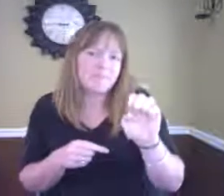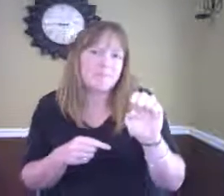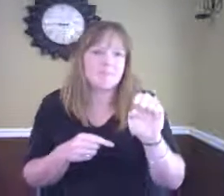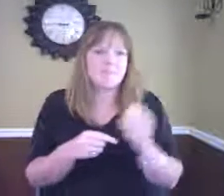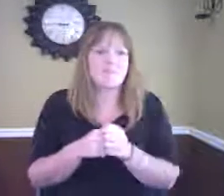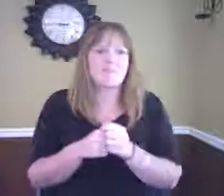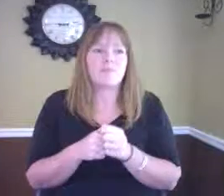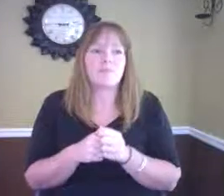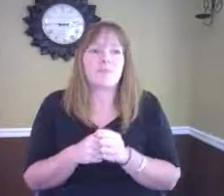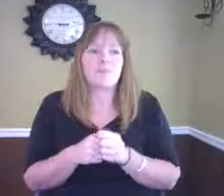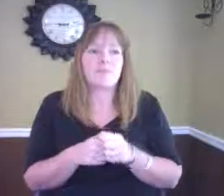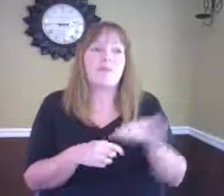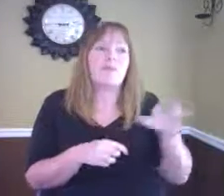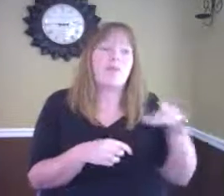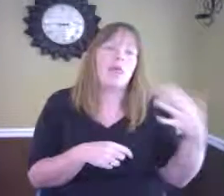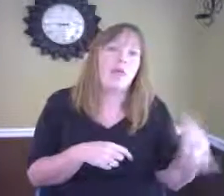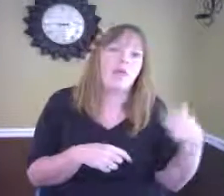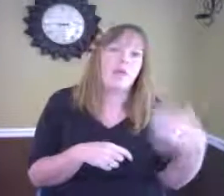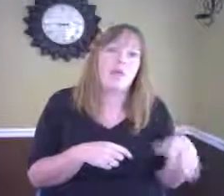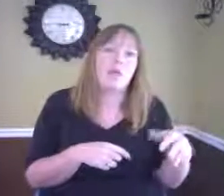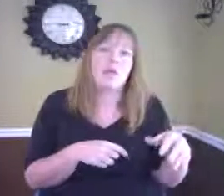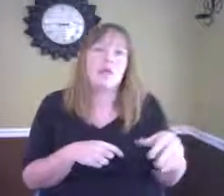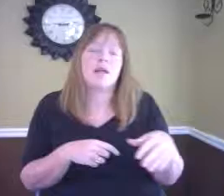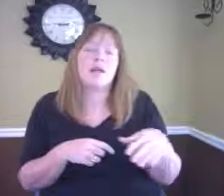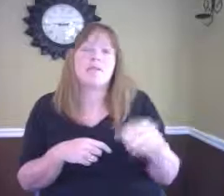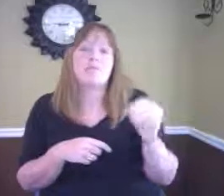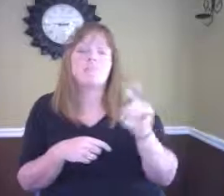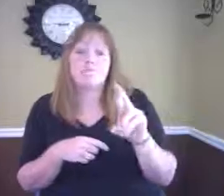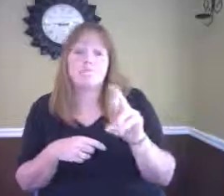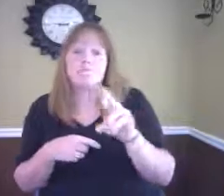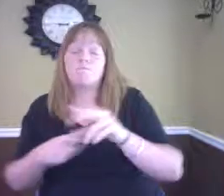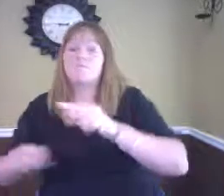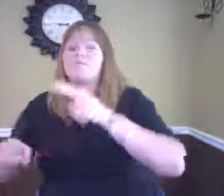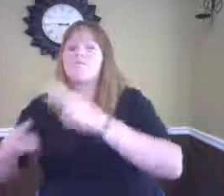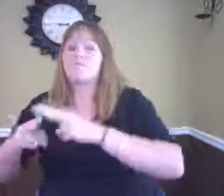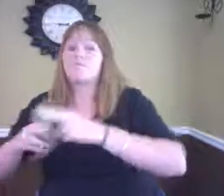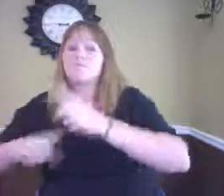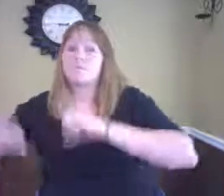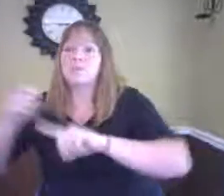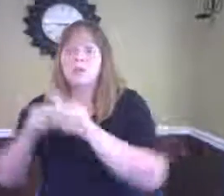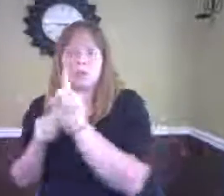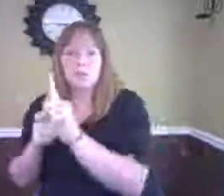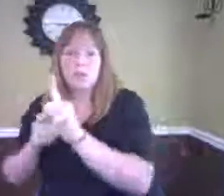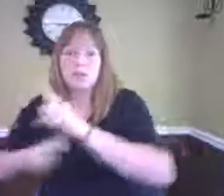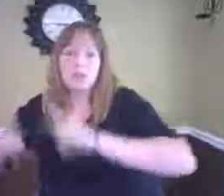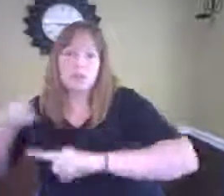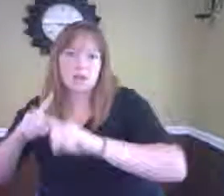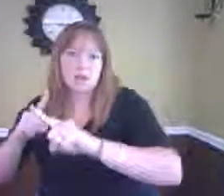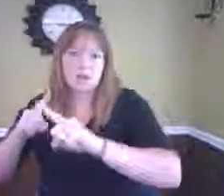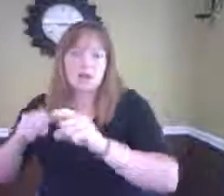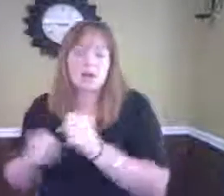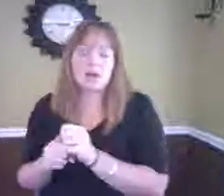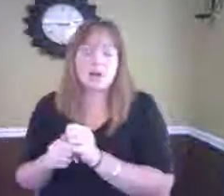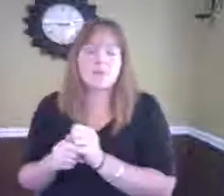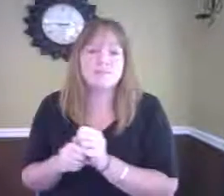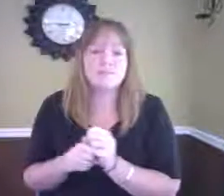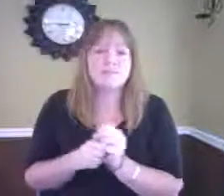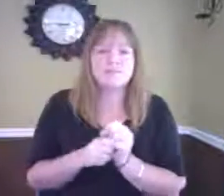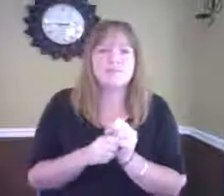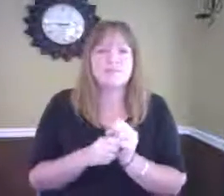Elizabeth every time, you would do a single sign which is your sign name. What's really interesting